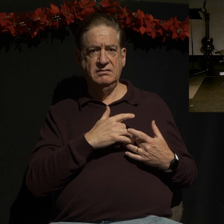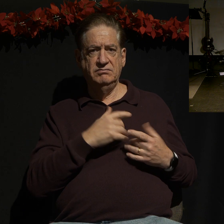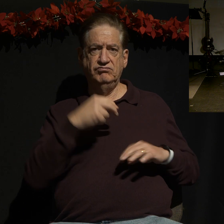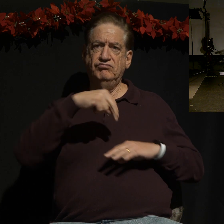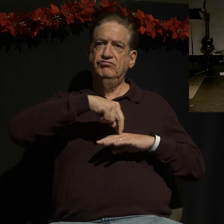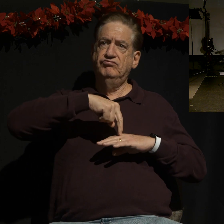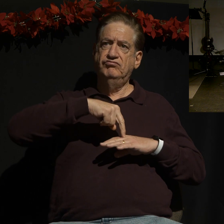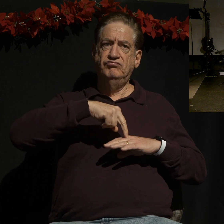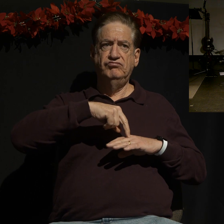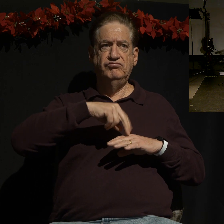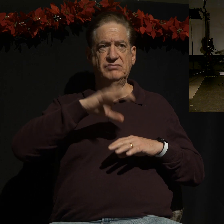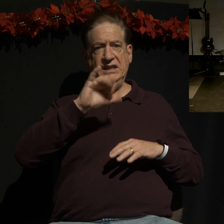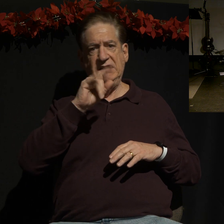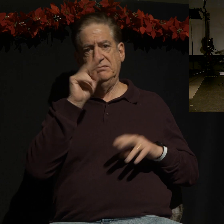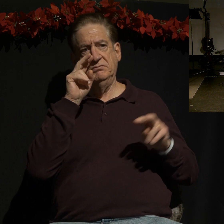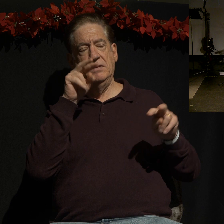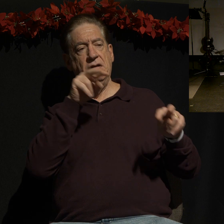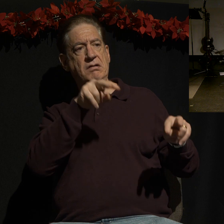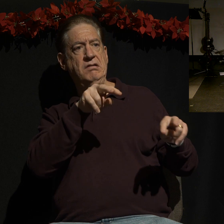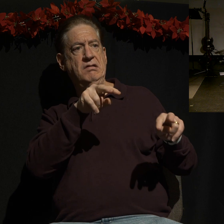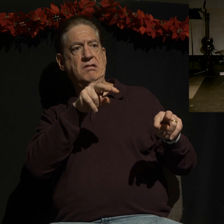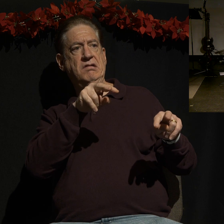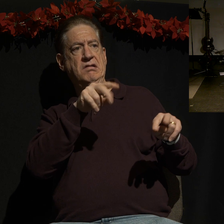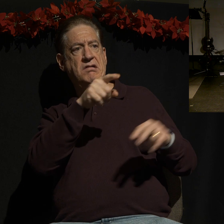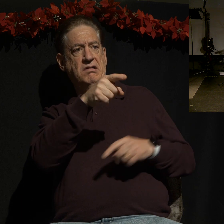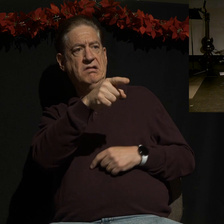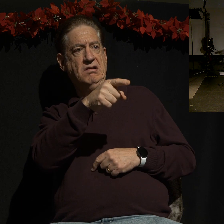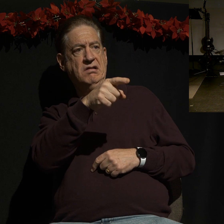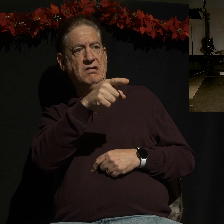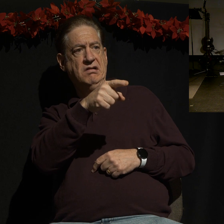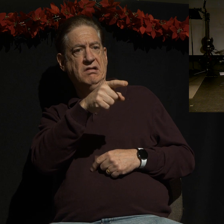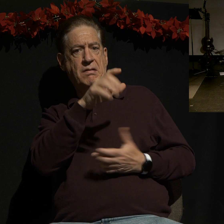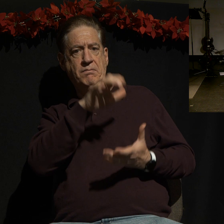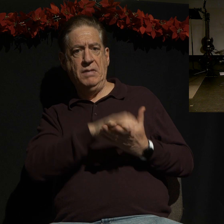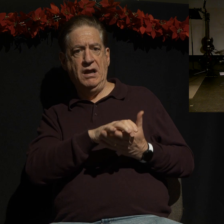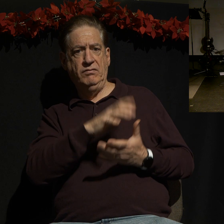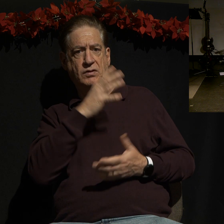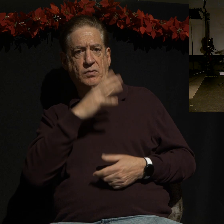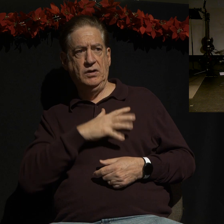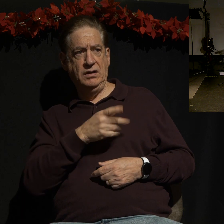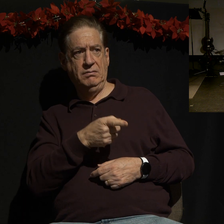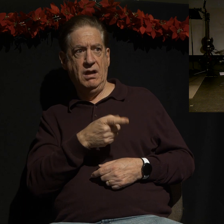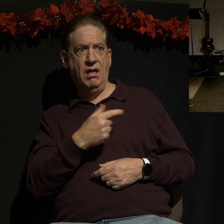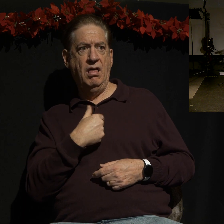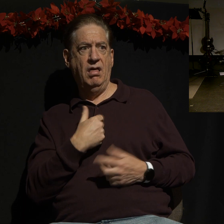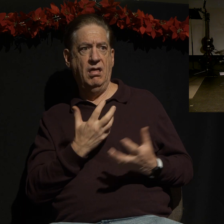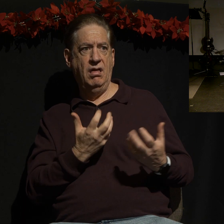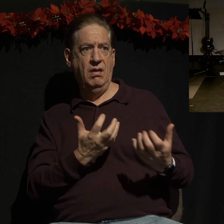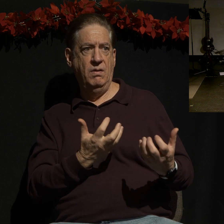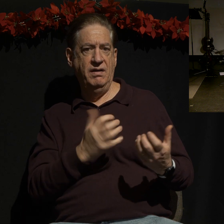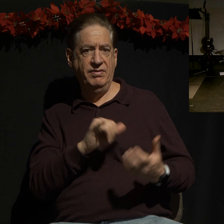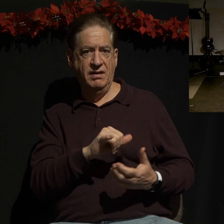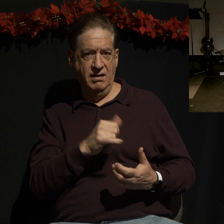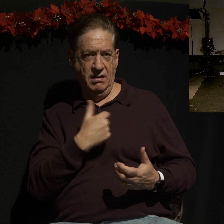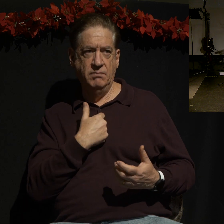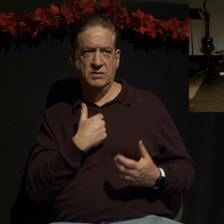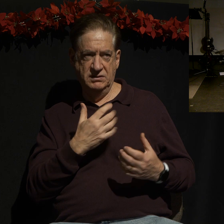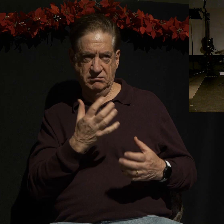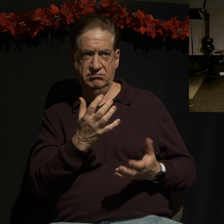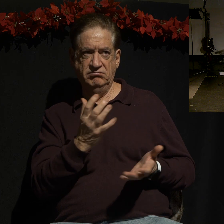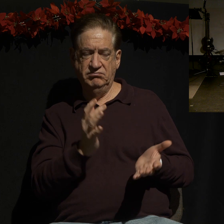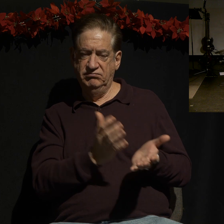castle, that looked out in the distance and saw this married woman and said, I want that and I'm going to have